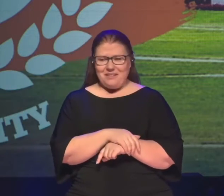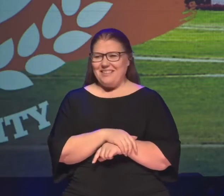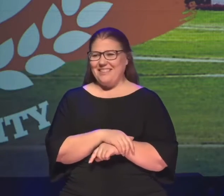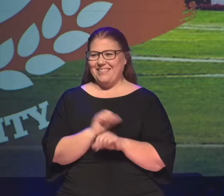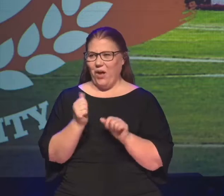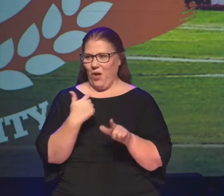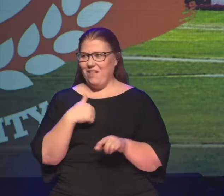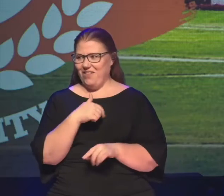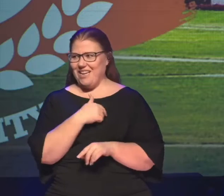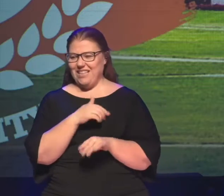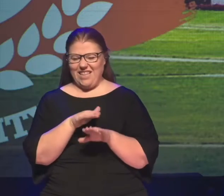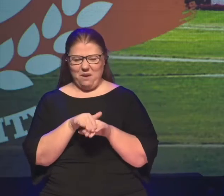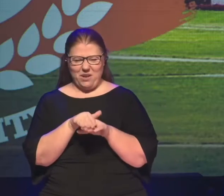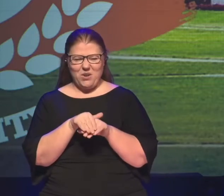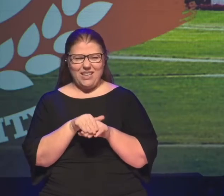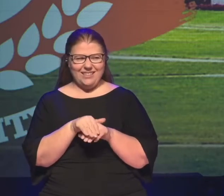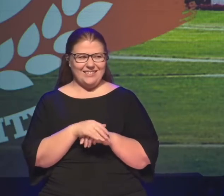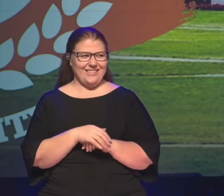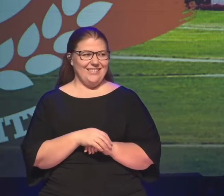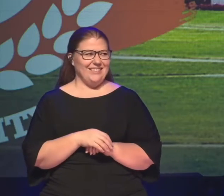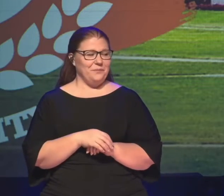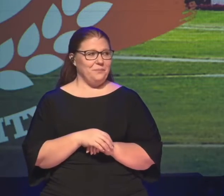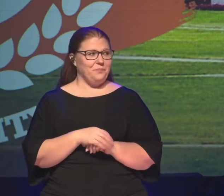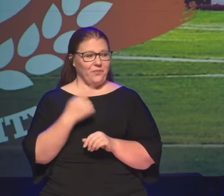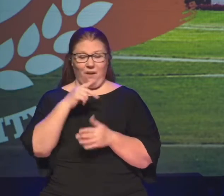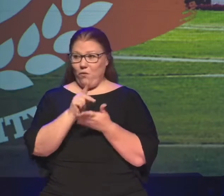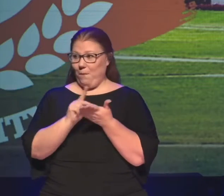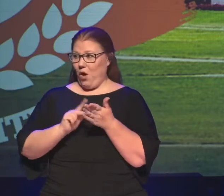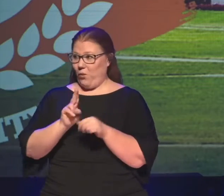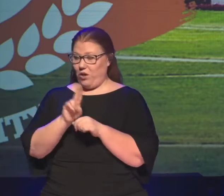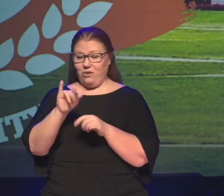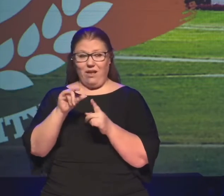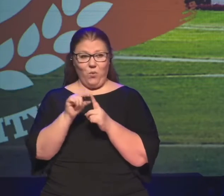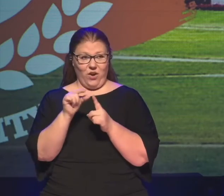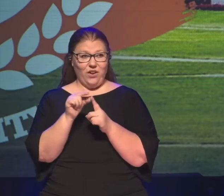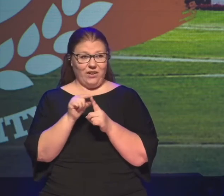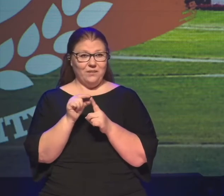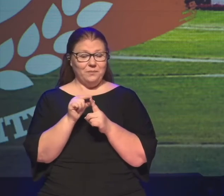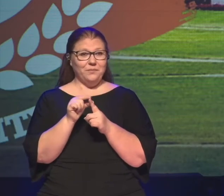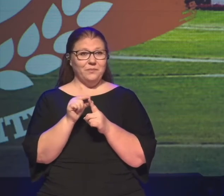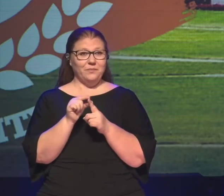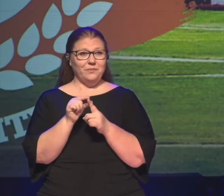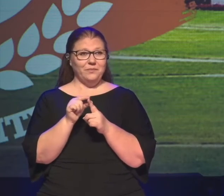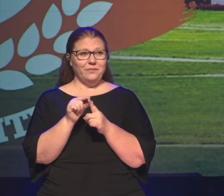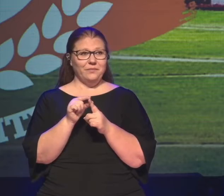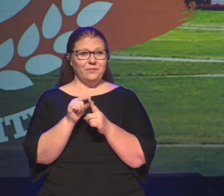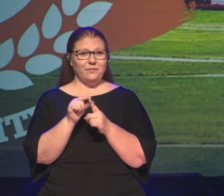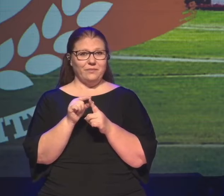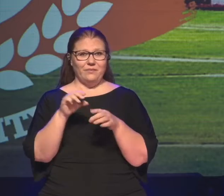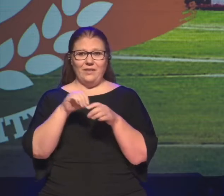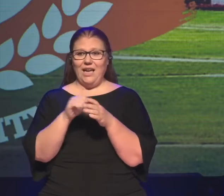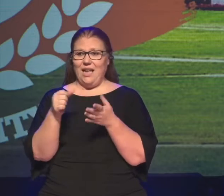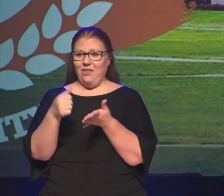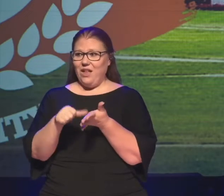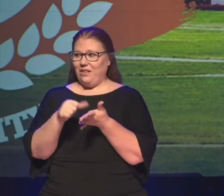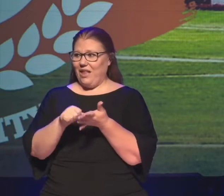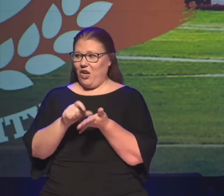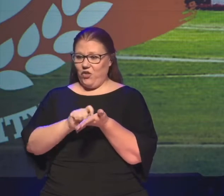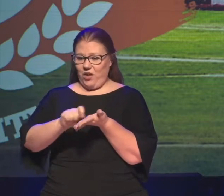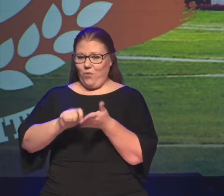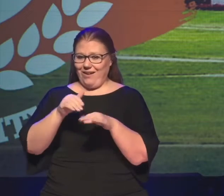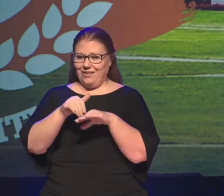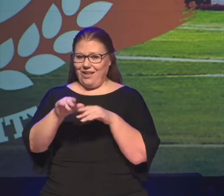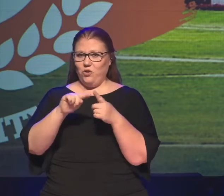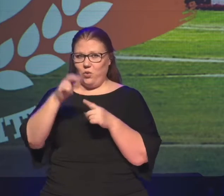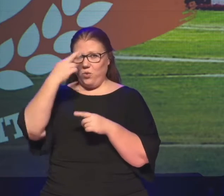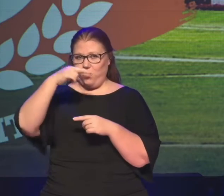All of us, hypocrites. For Paul, when he uses this word, he's going to, in one of his letter that he writes, the letter to the Romans